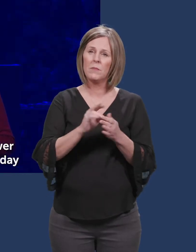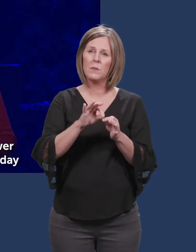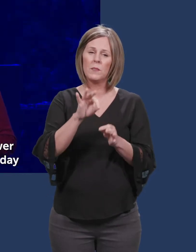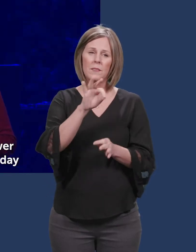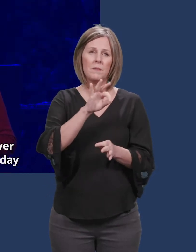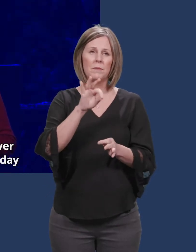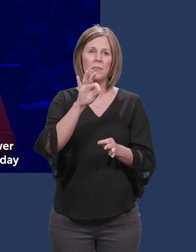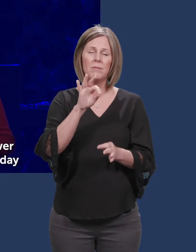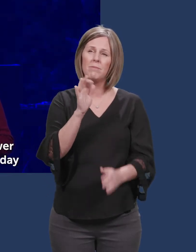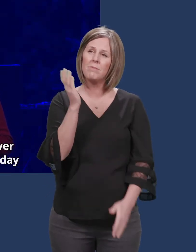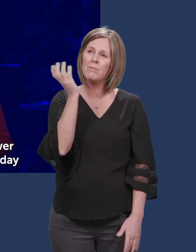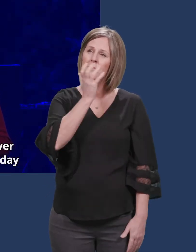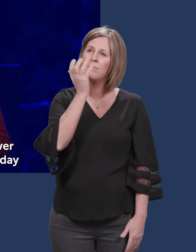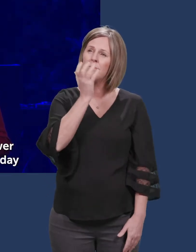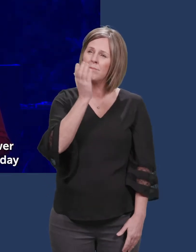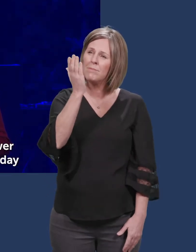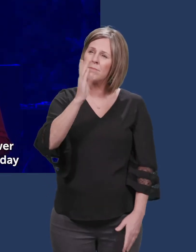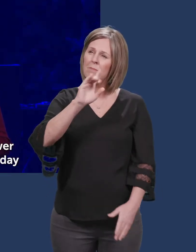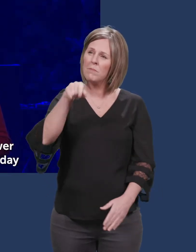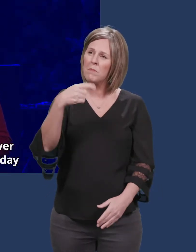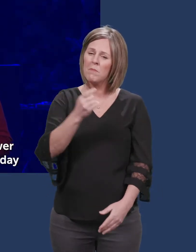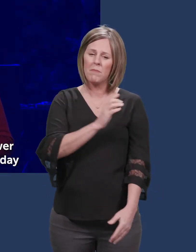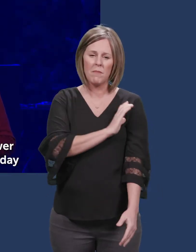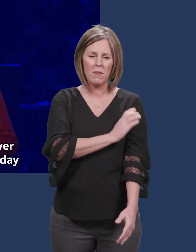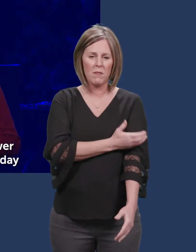Spirit, you're the only power